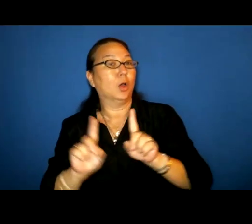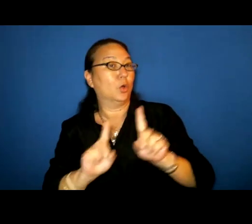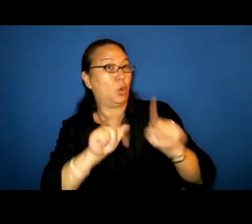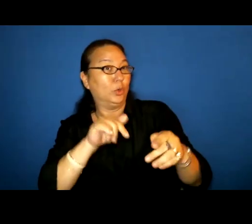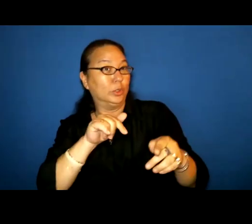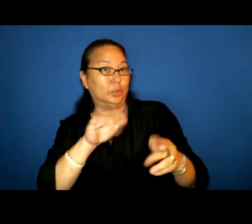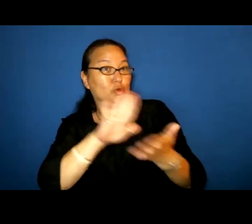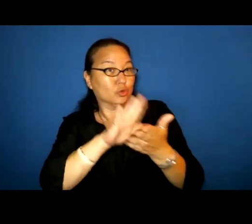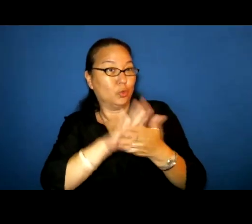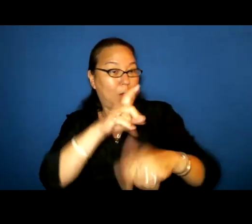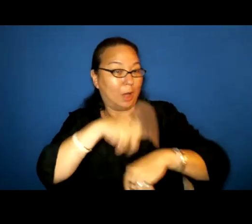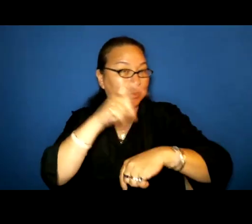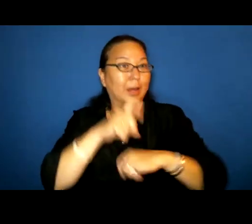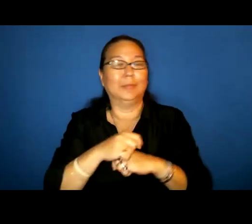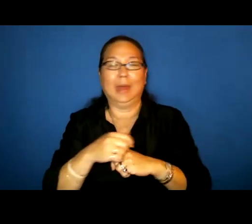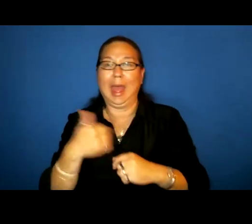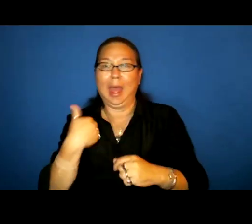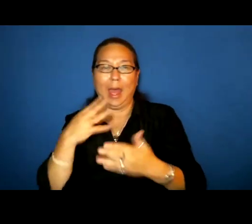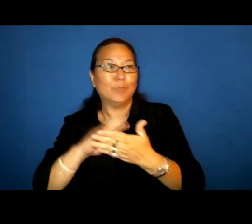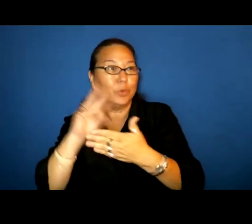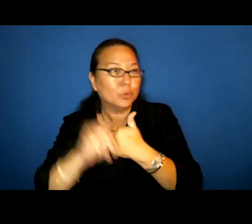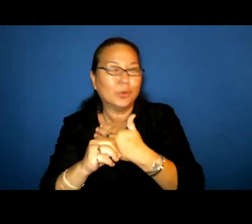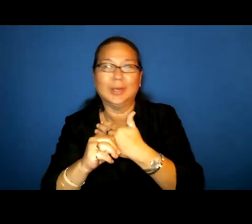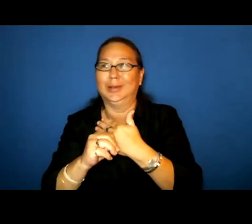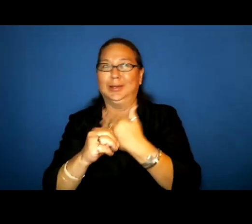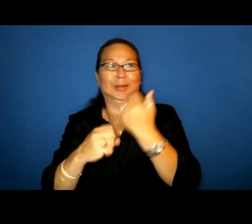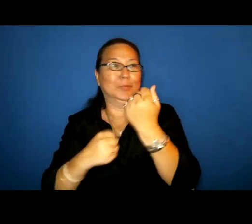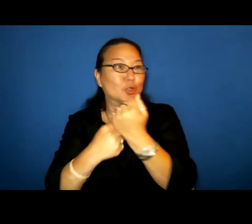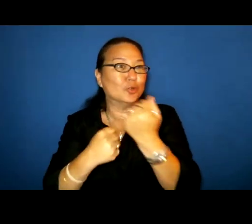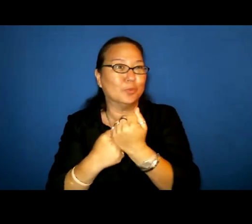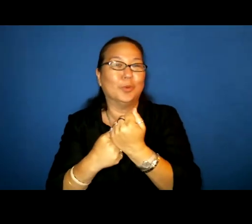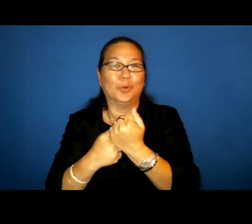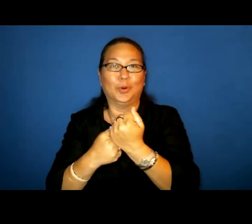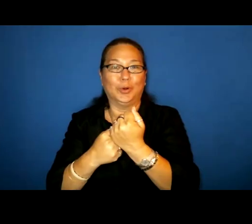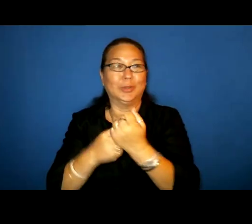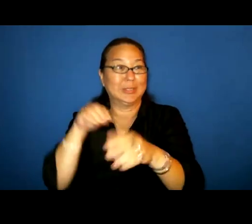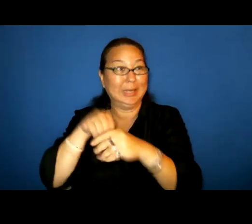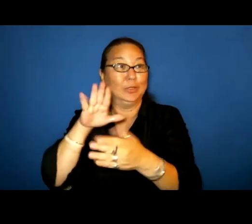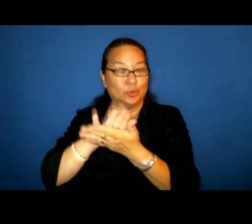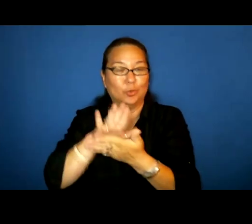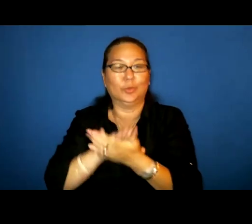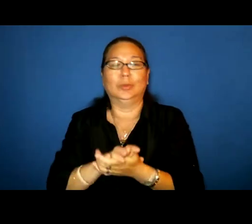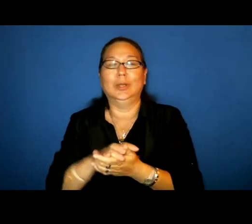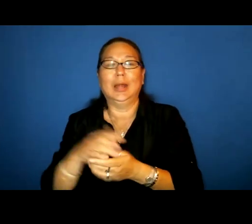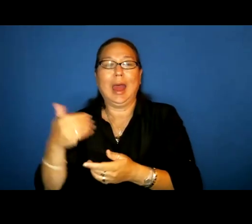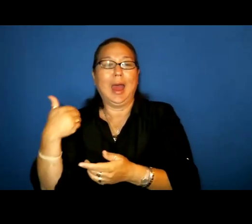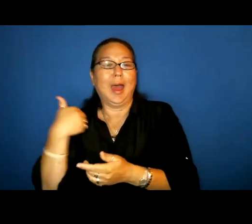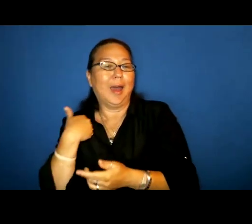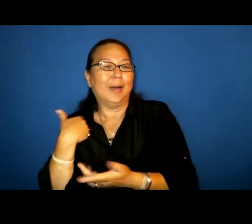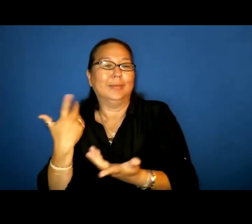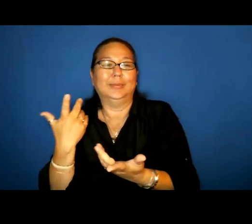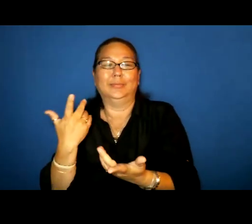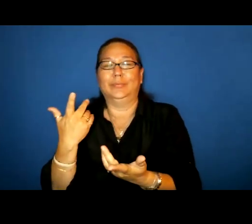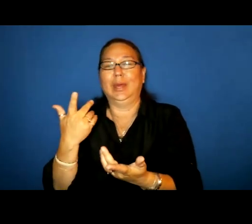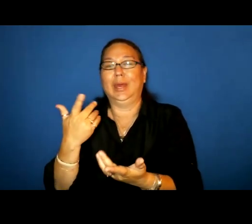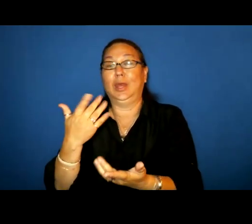to having the materials and the supports at school, to having scratch cooked meals from local ingredients